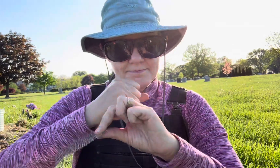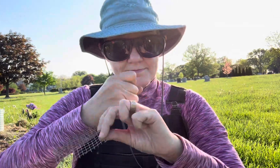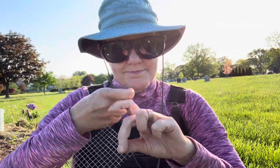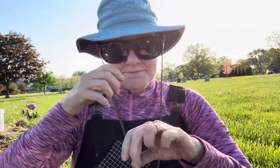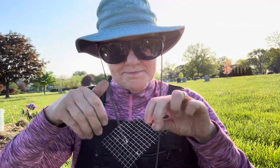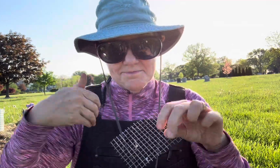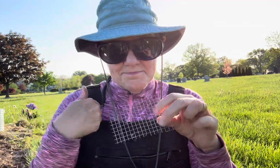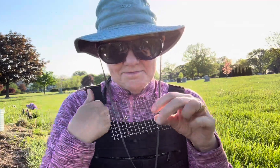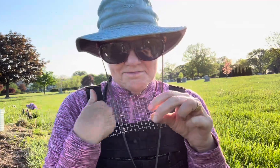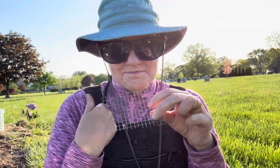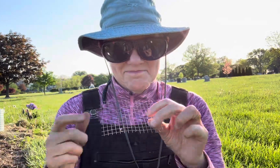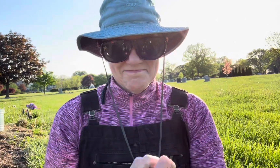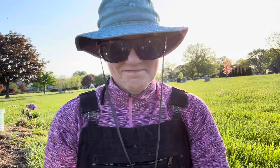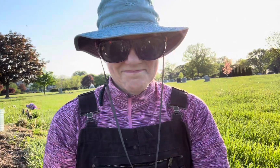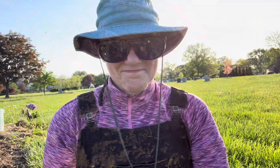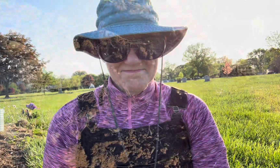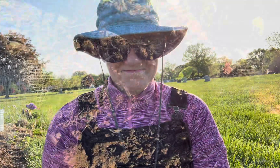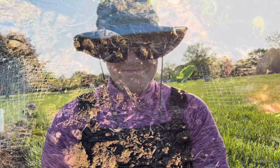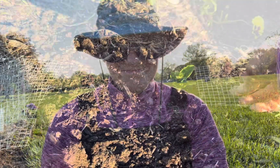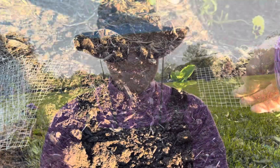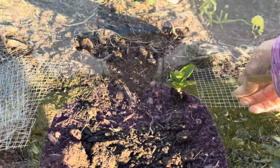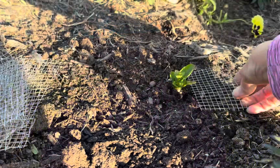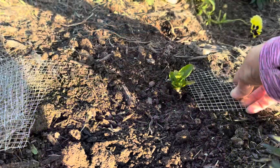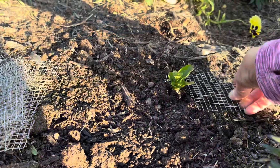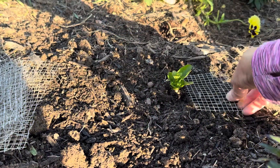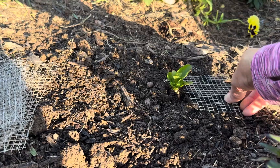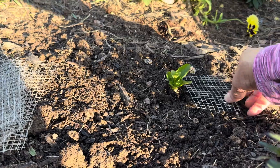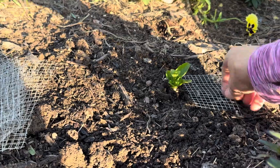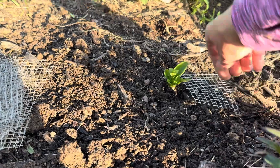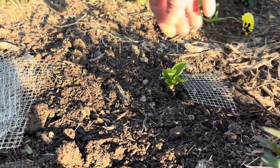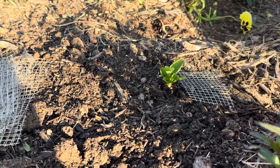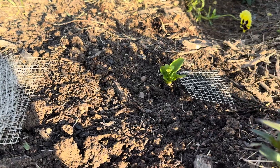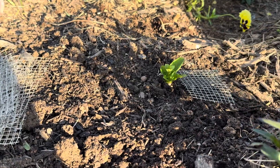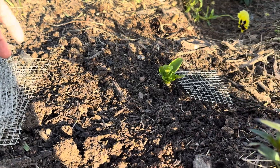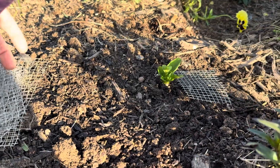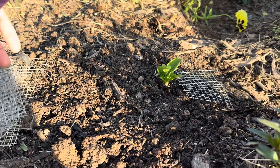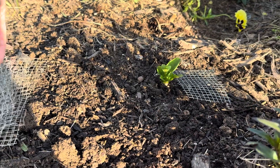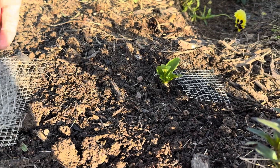stem to protect my seedlings from digging animals.